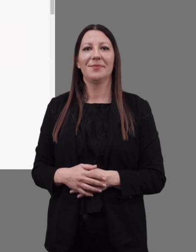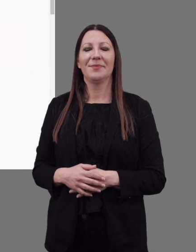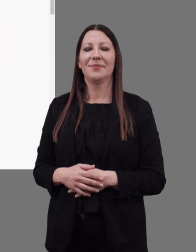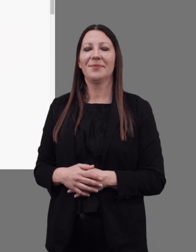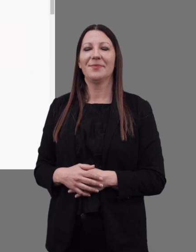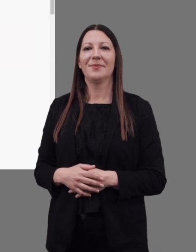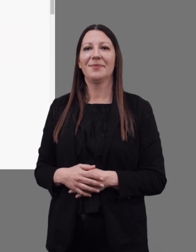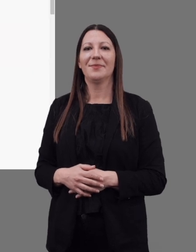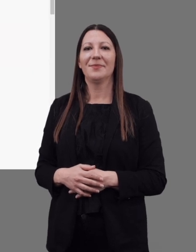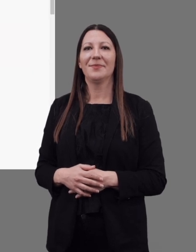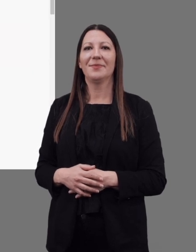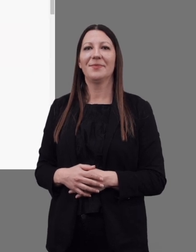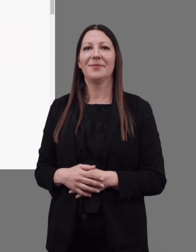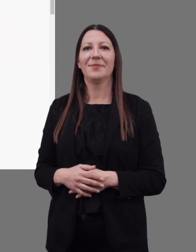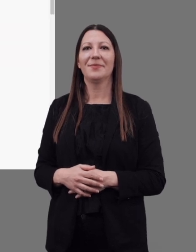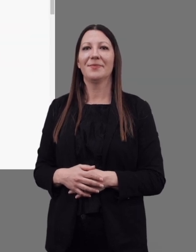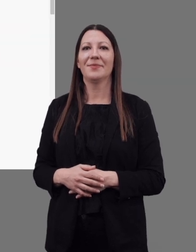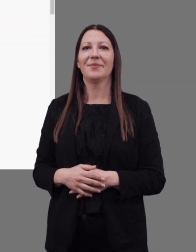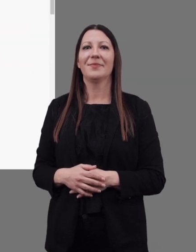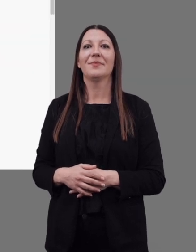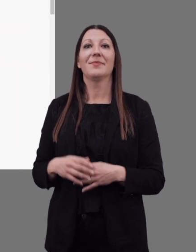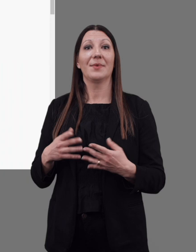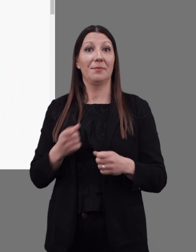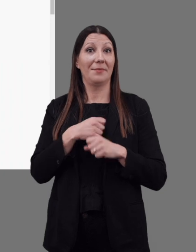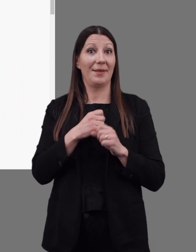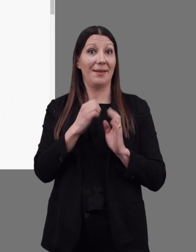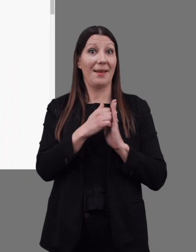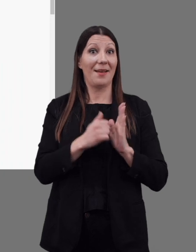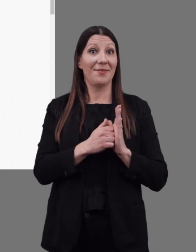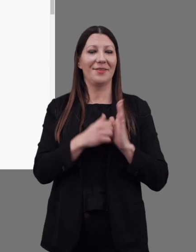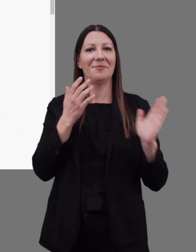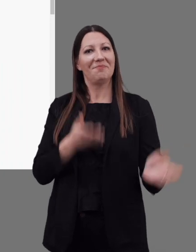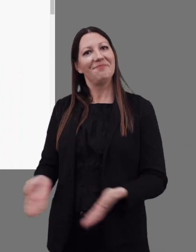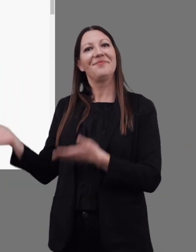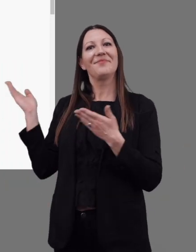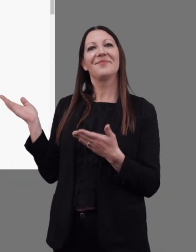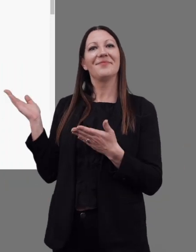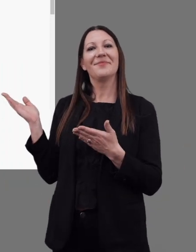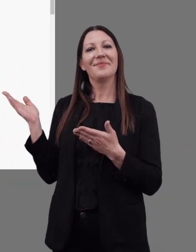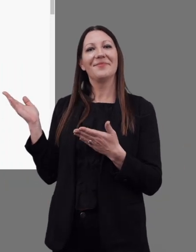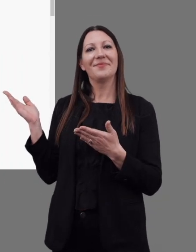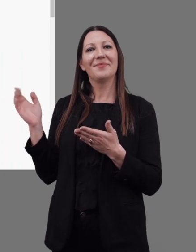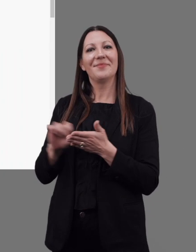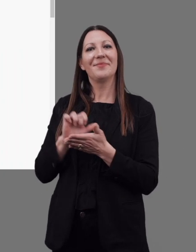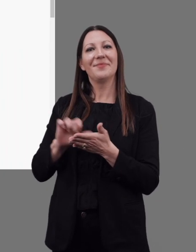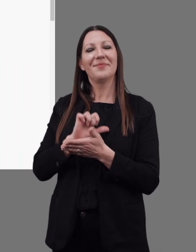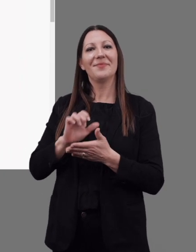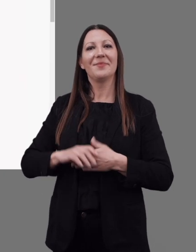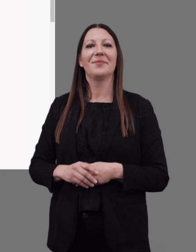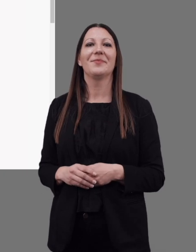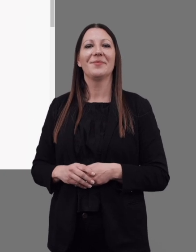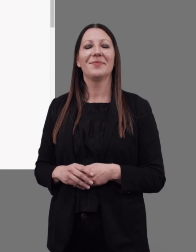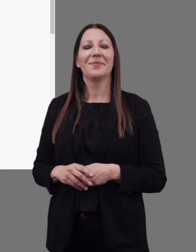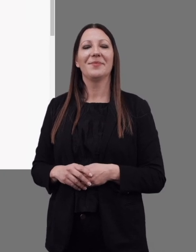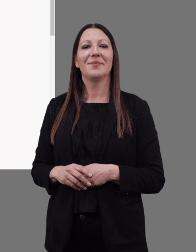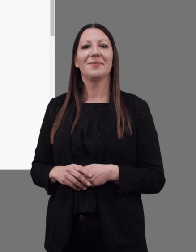So once you create your account, it will take you to your account page. And it will